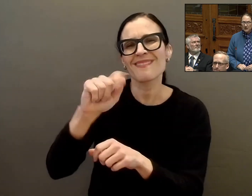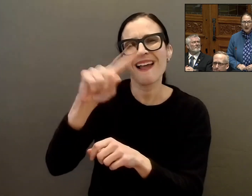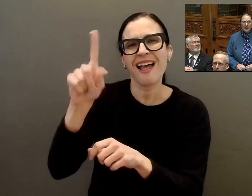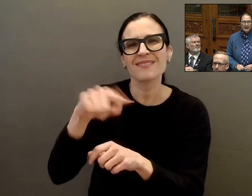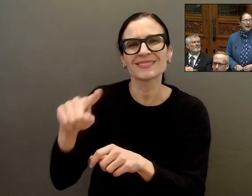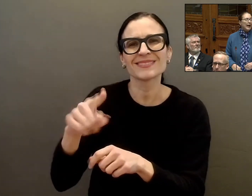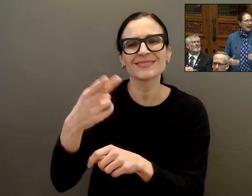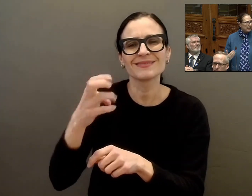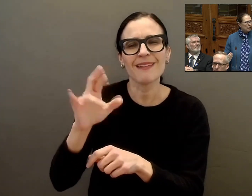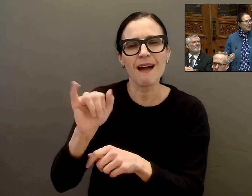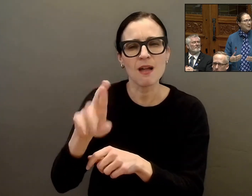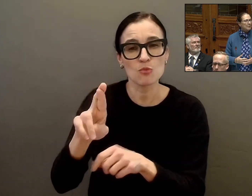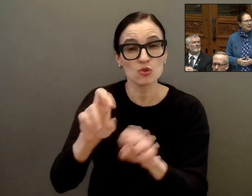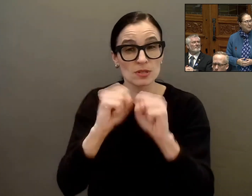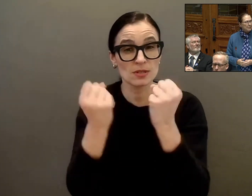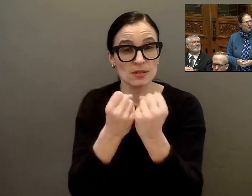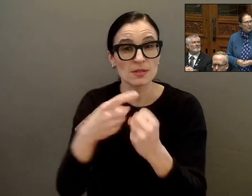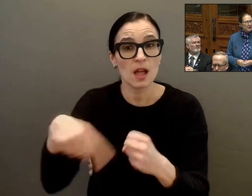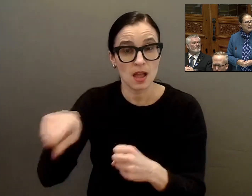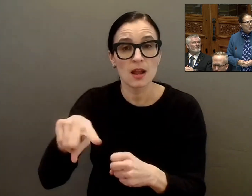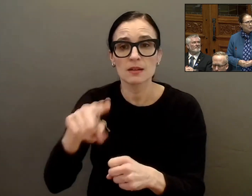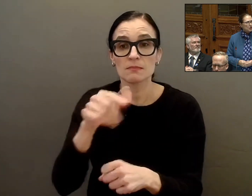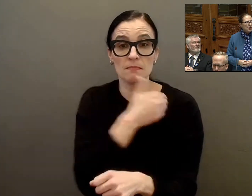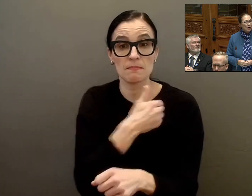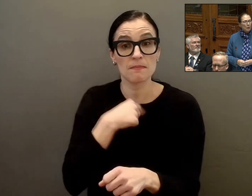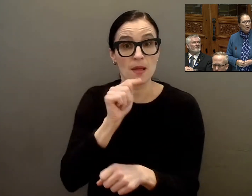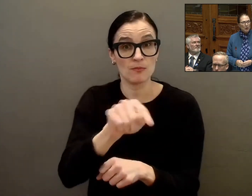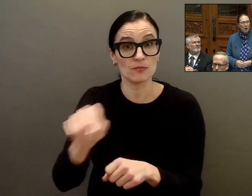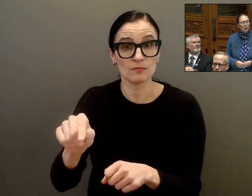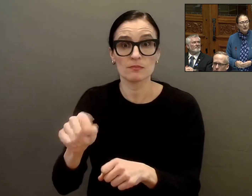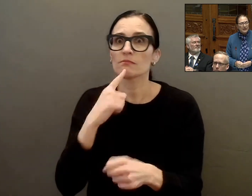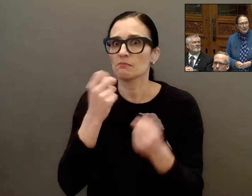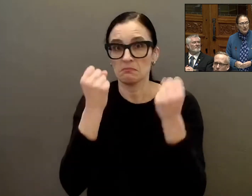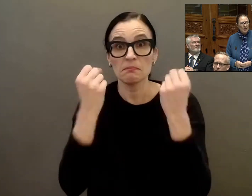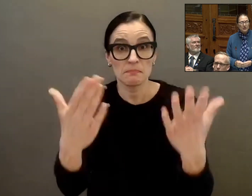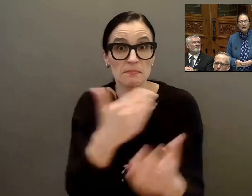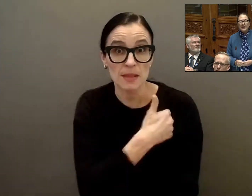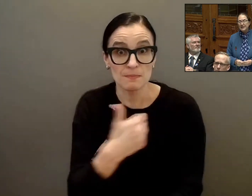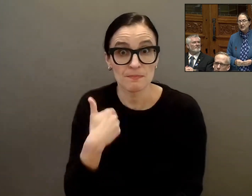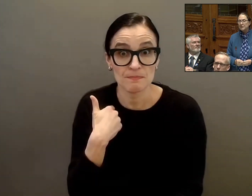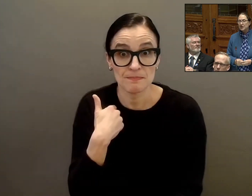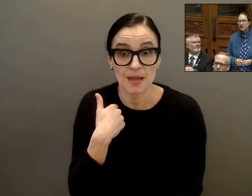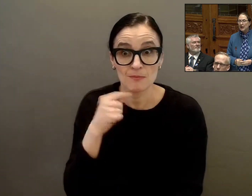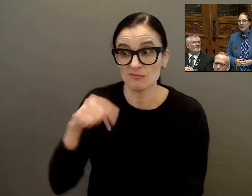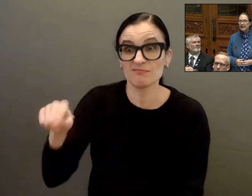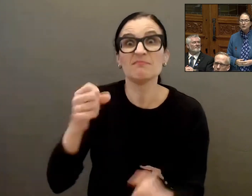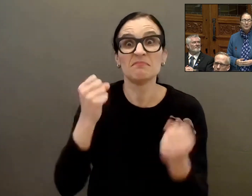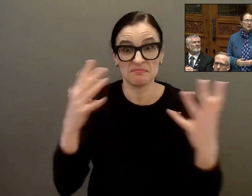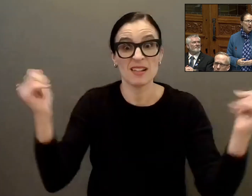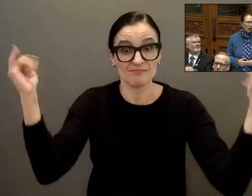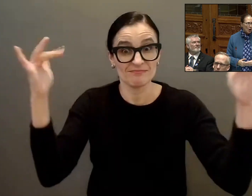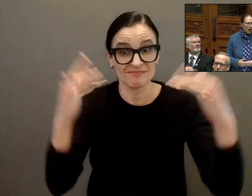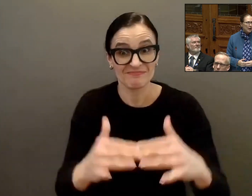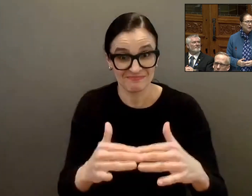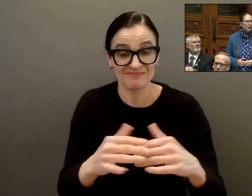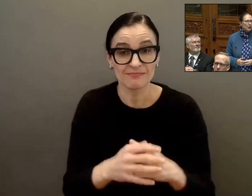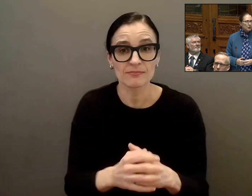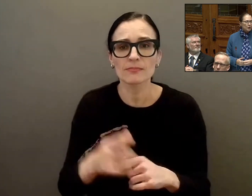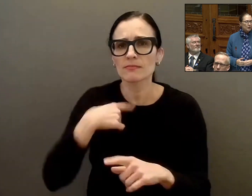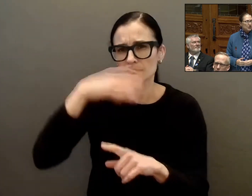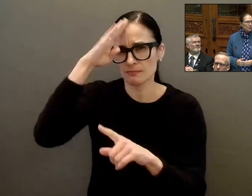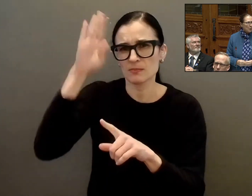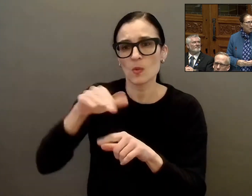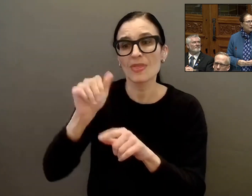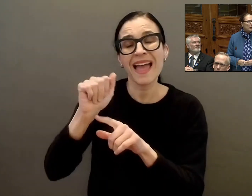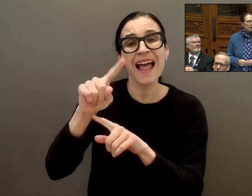Alzheimer's Society and a great many people from this House. We all know that the Alzheimer's Society contributes a lot